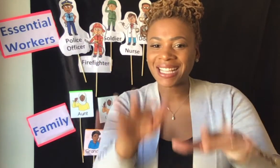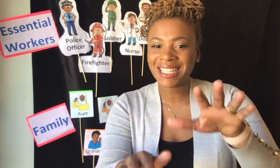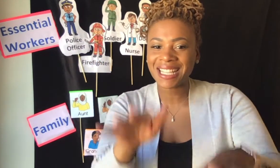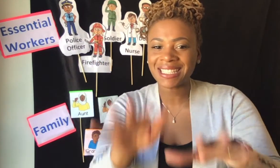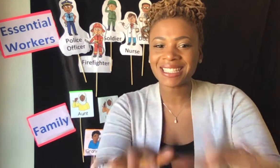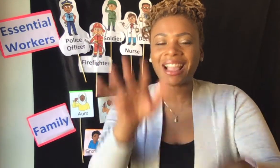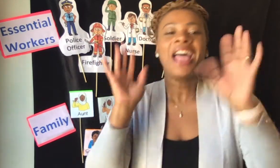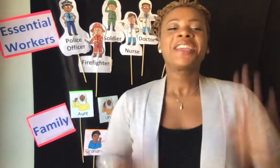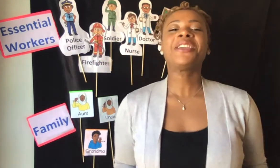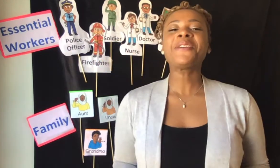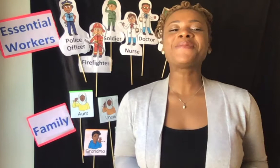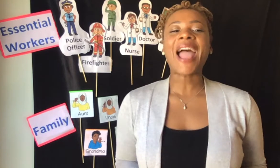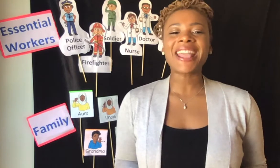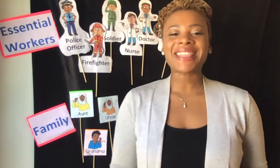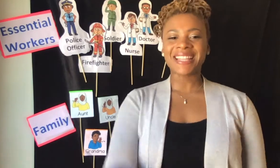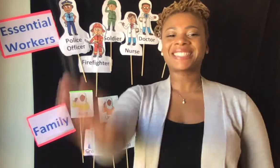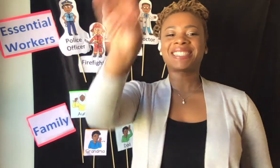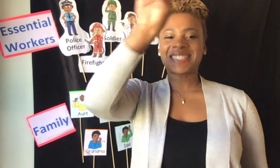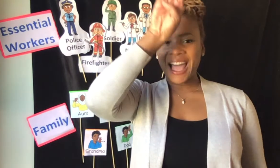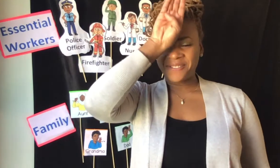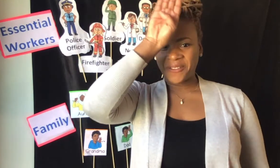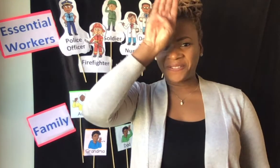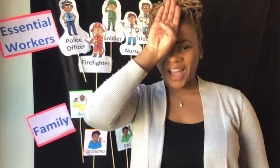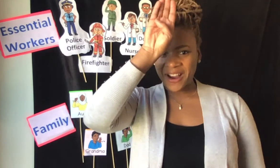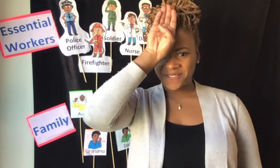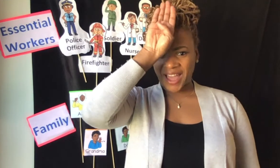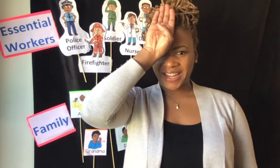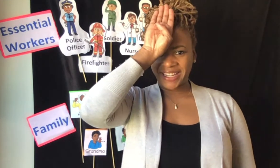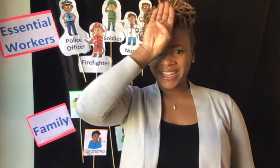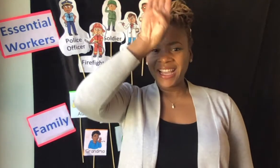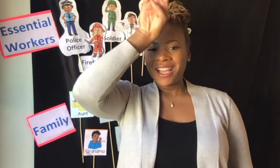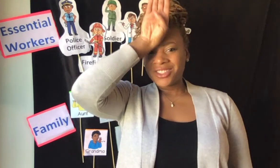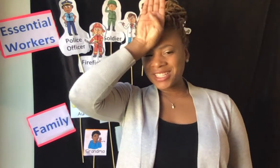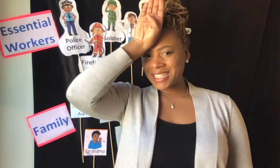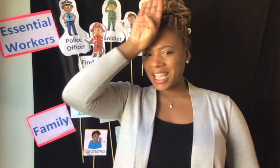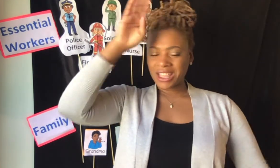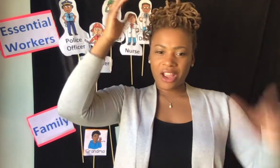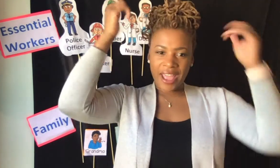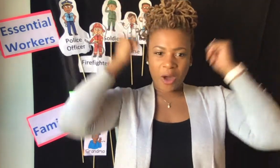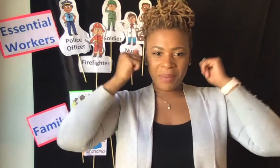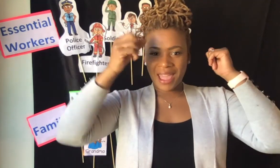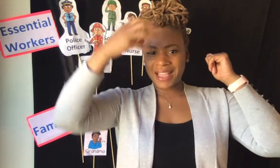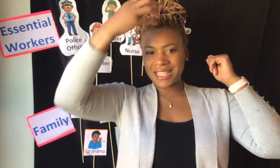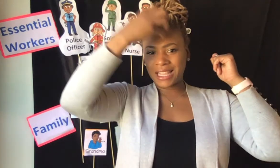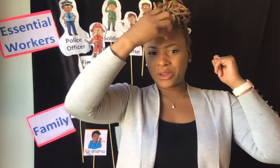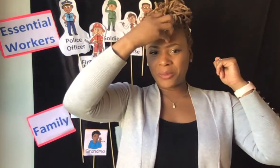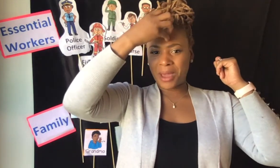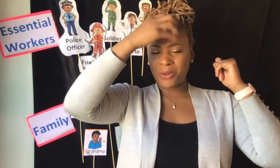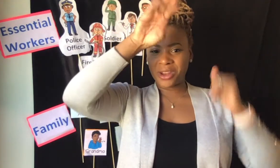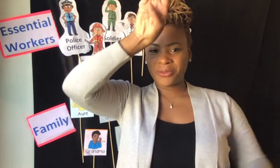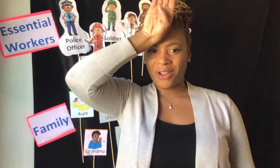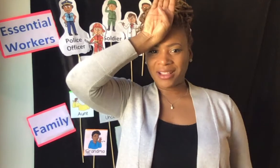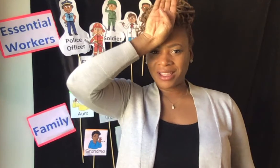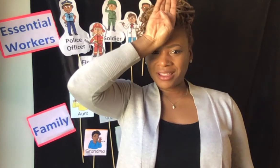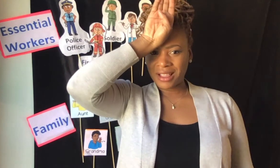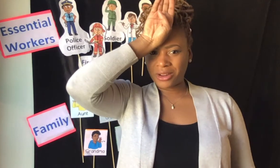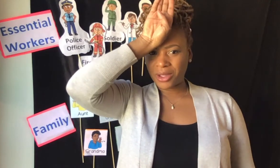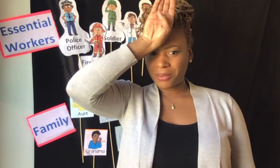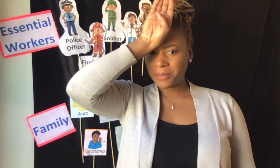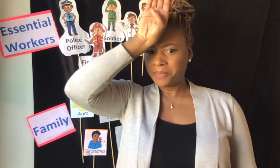tock, tick tock. You're right. That's the sign for firefighter. Just like their helmet had that little metal in the front, that little emblem. There